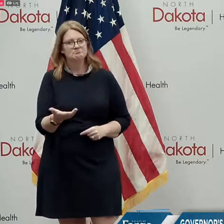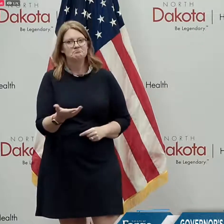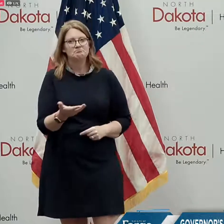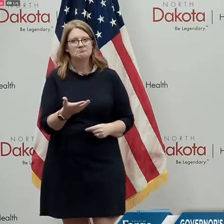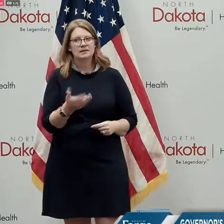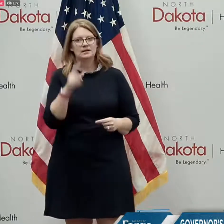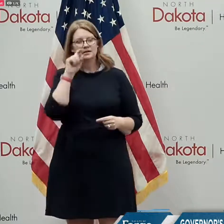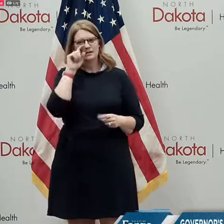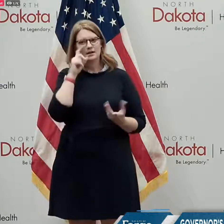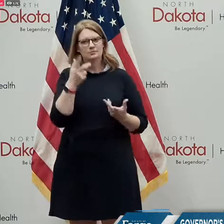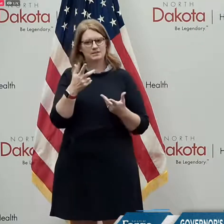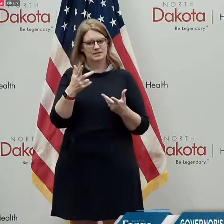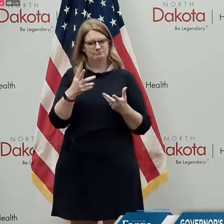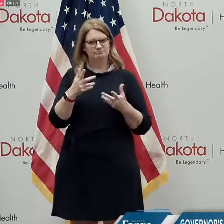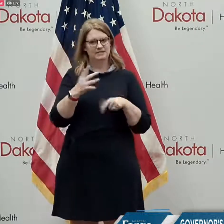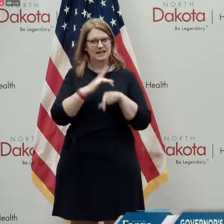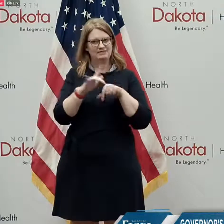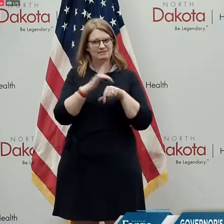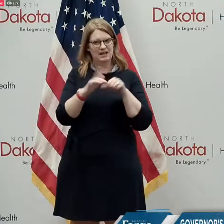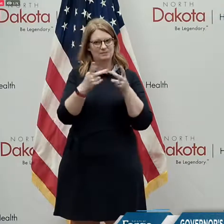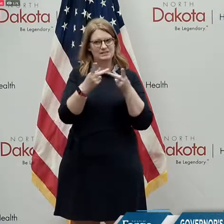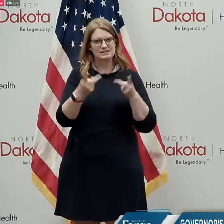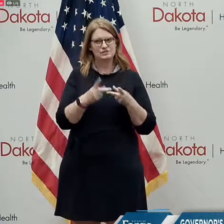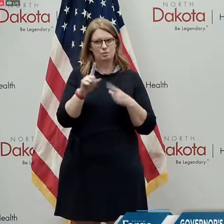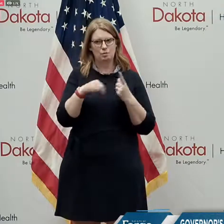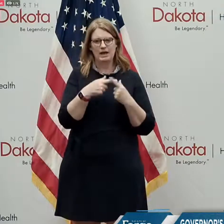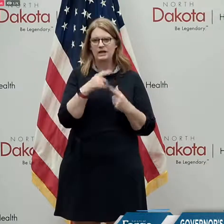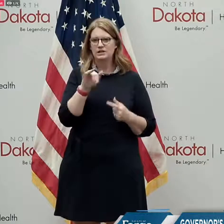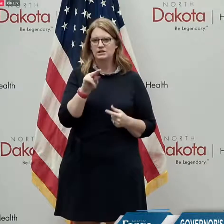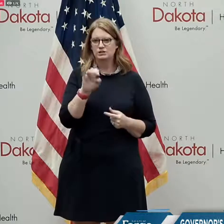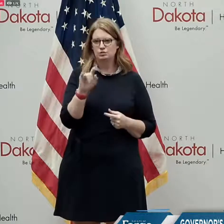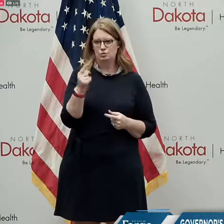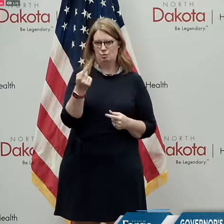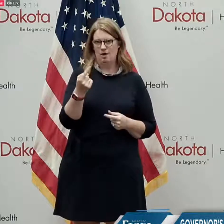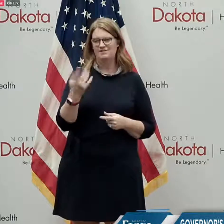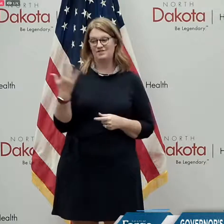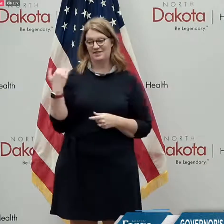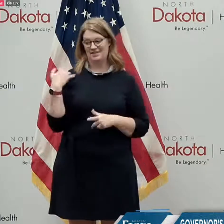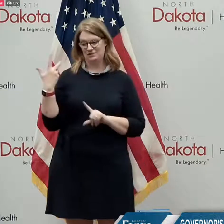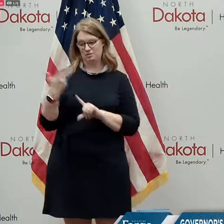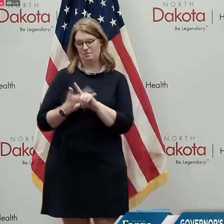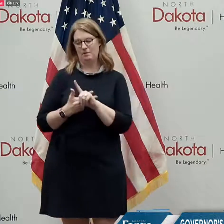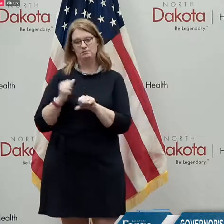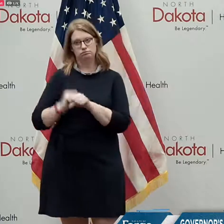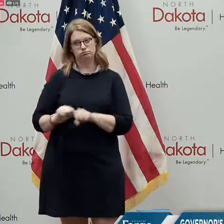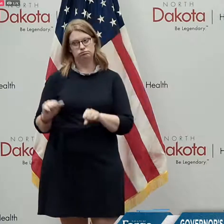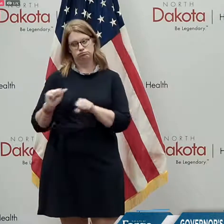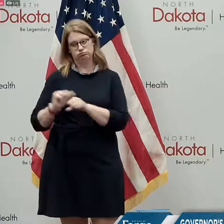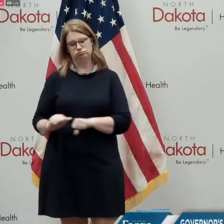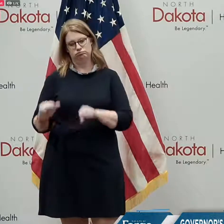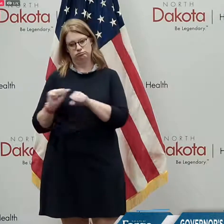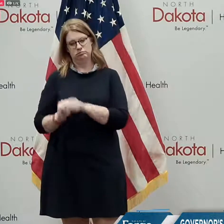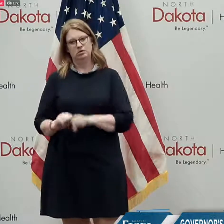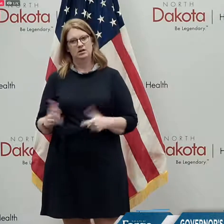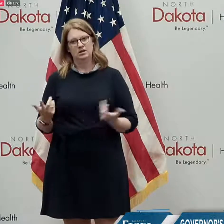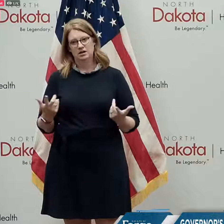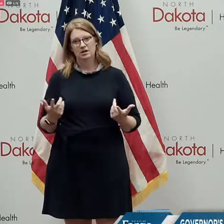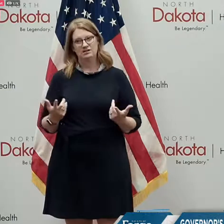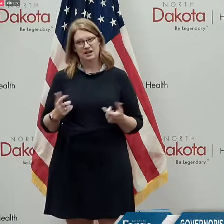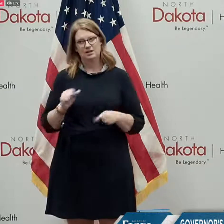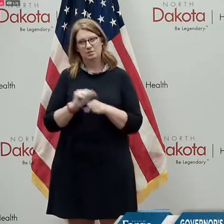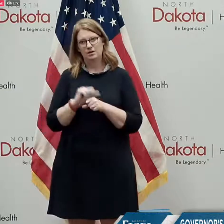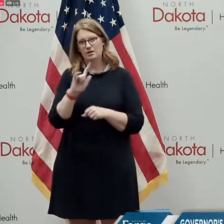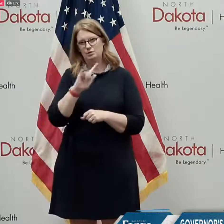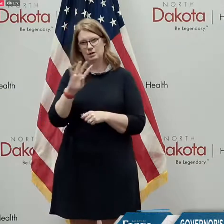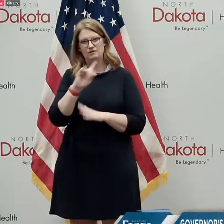the vacant position on June 1, and throughout the last 3 months he has worked tirelessly, literally some days working